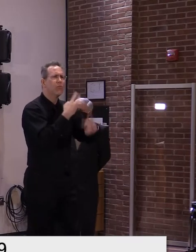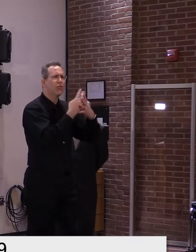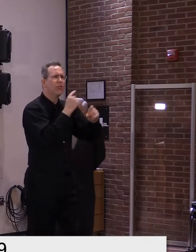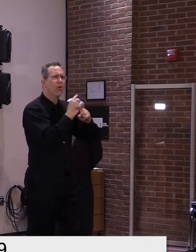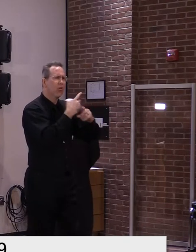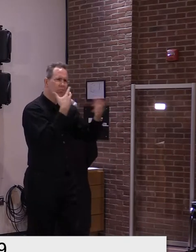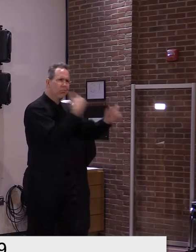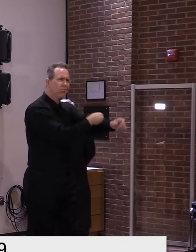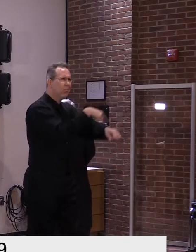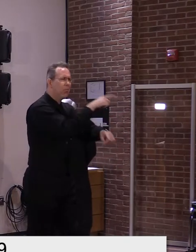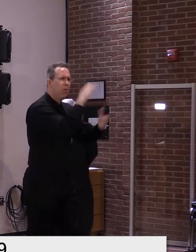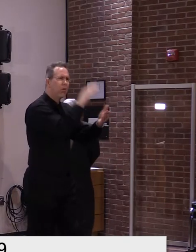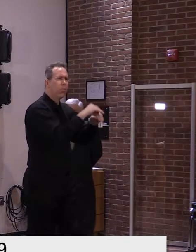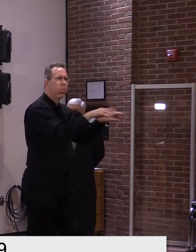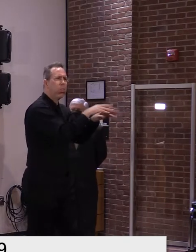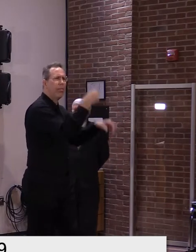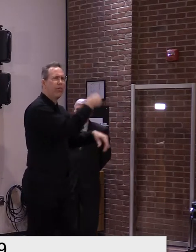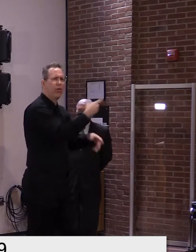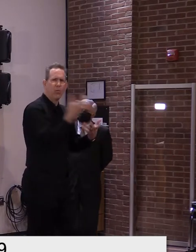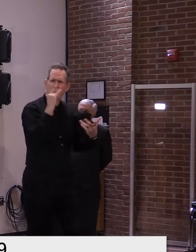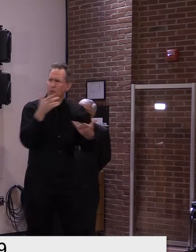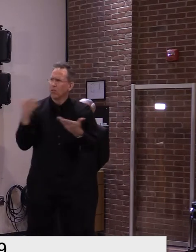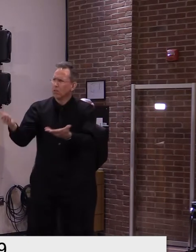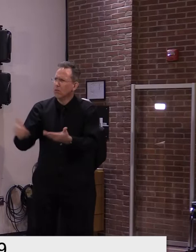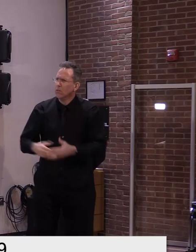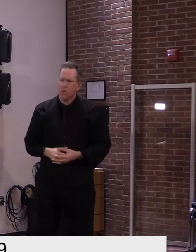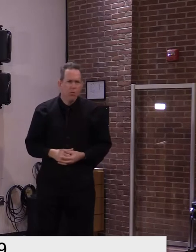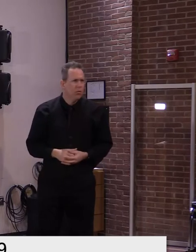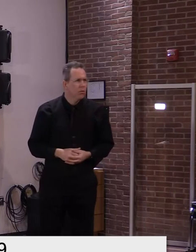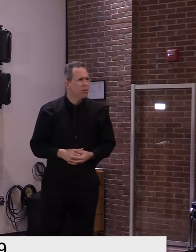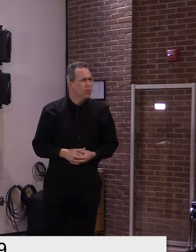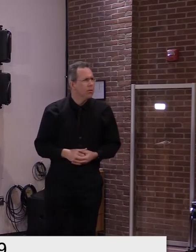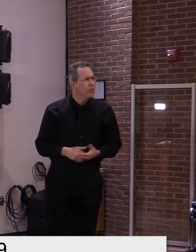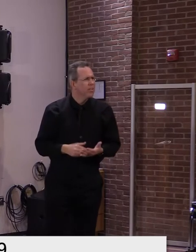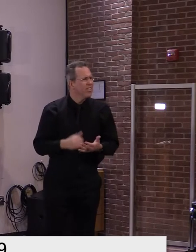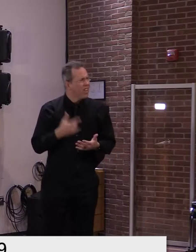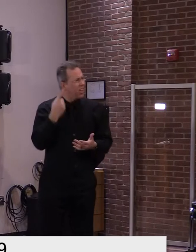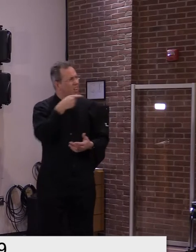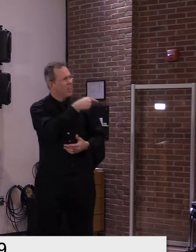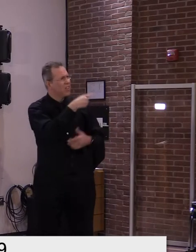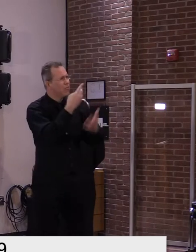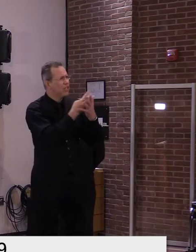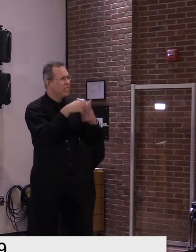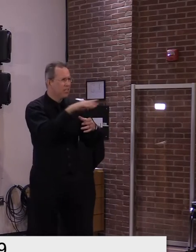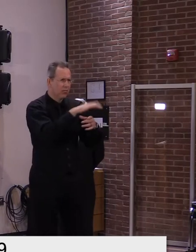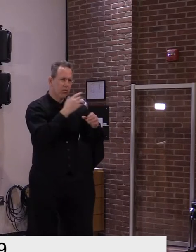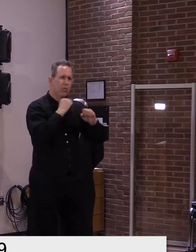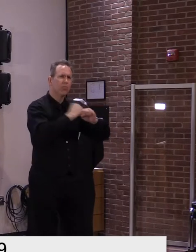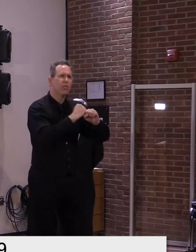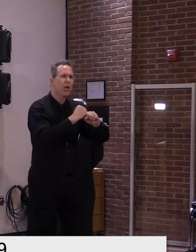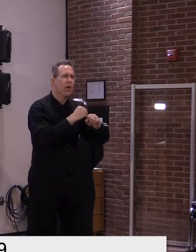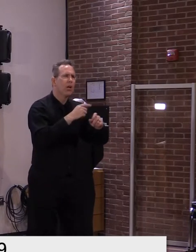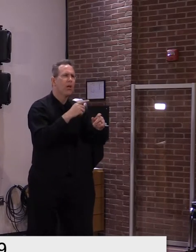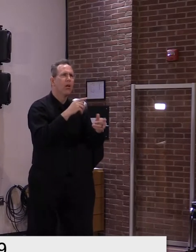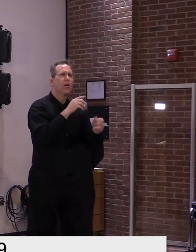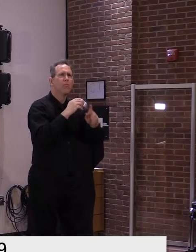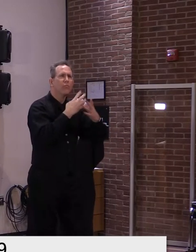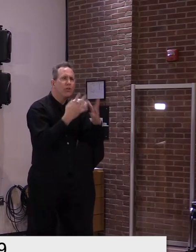Newport facility, but around the state, and whether it might be time to